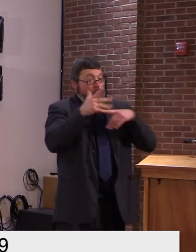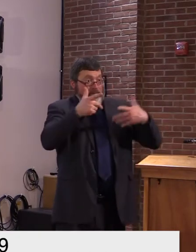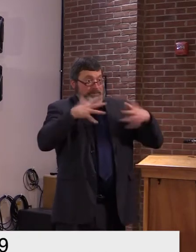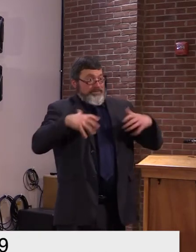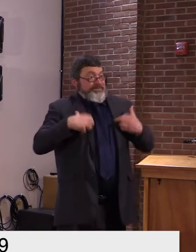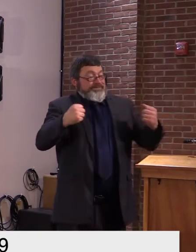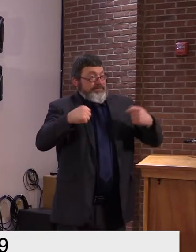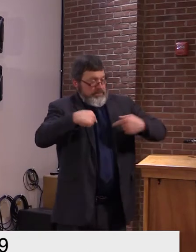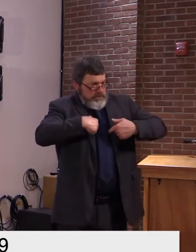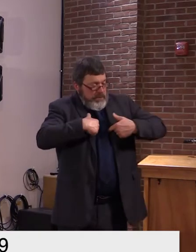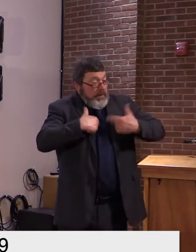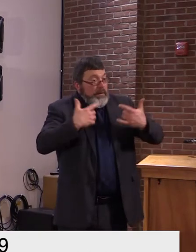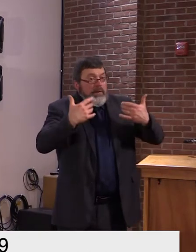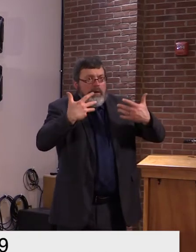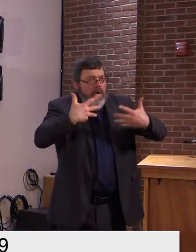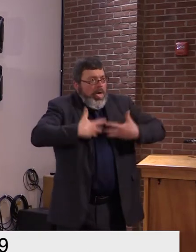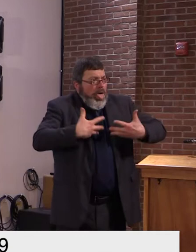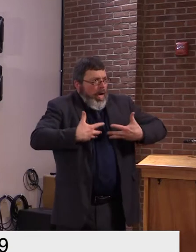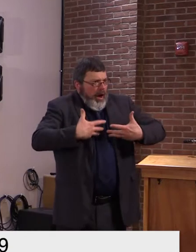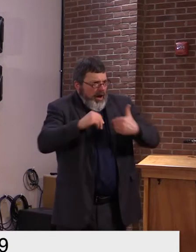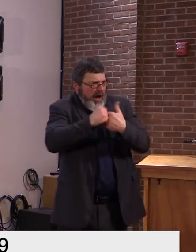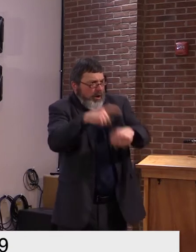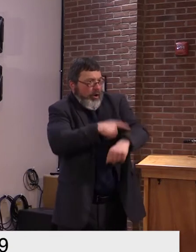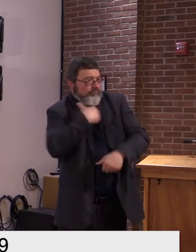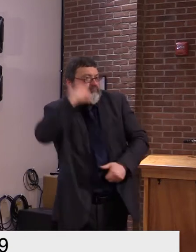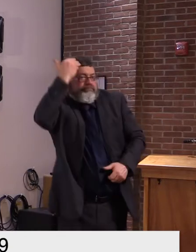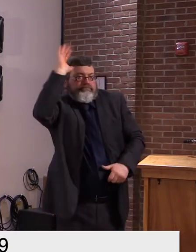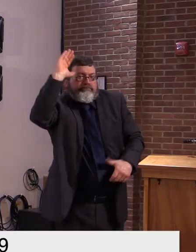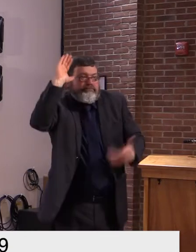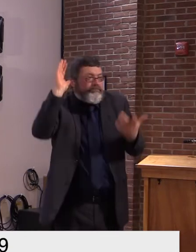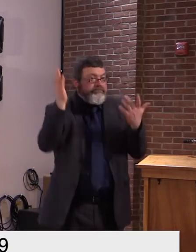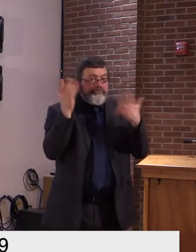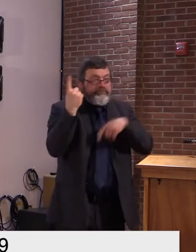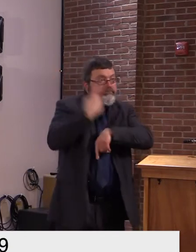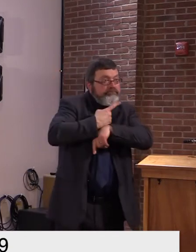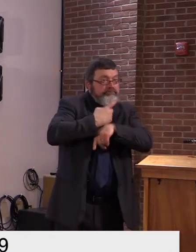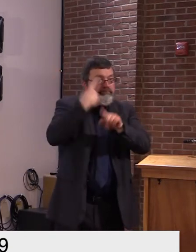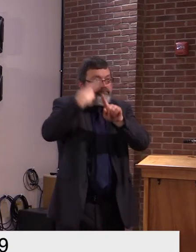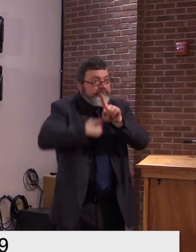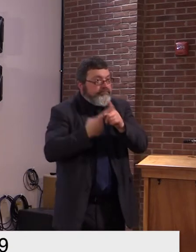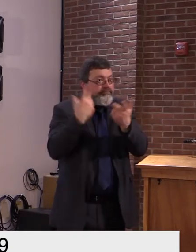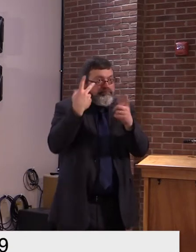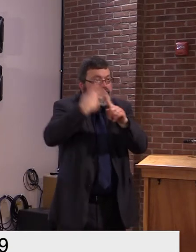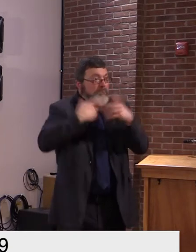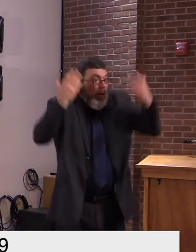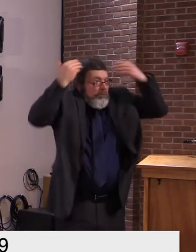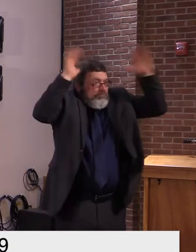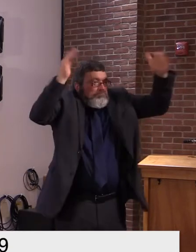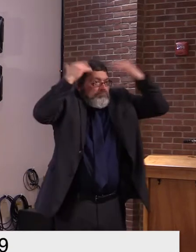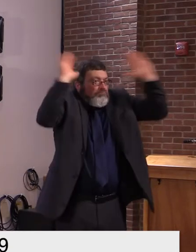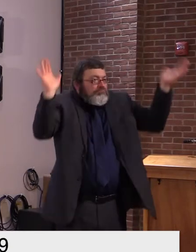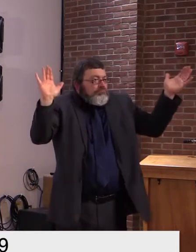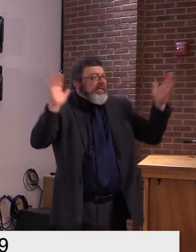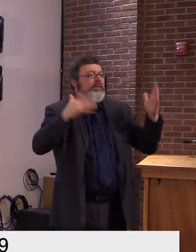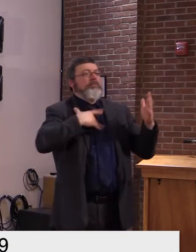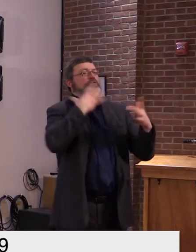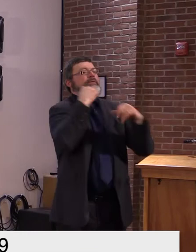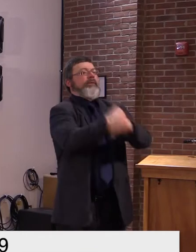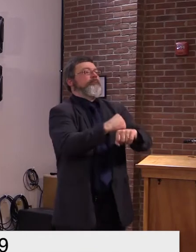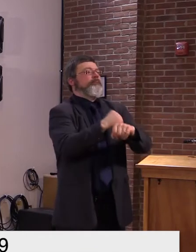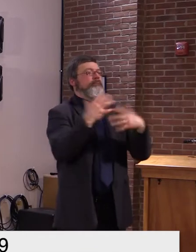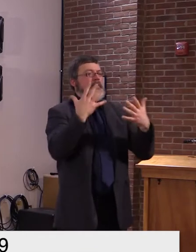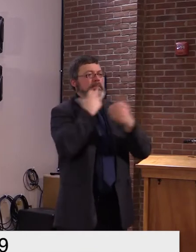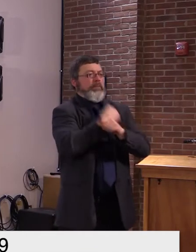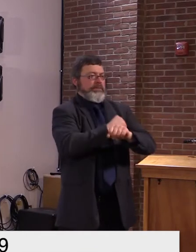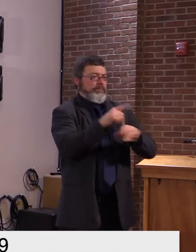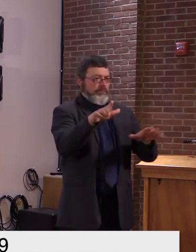priority group to get the vaccine be people age 75 or older, and what they termed frontline